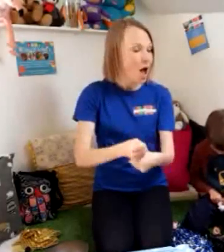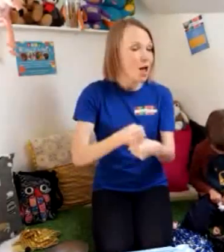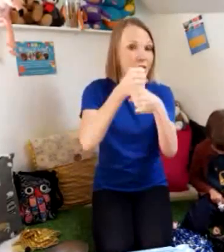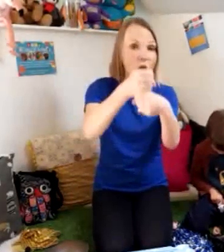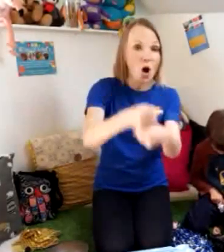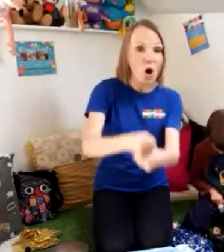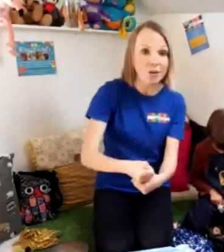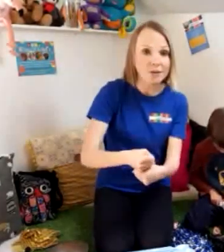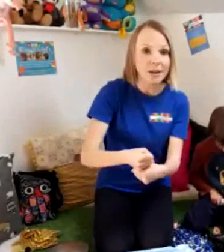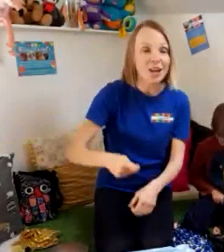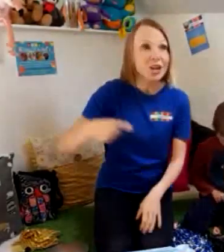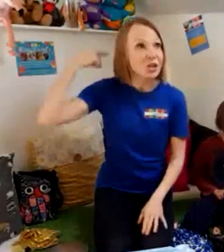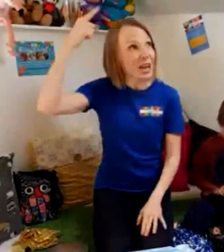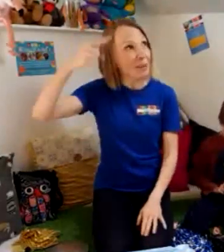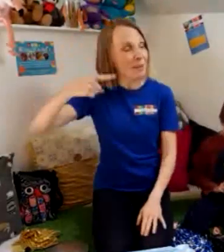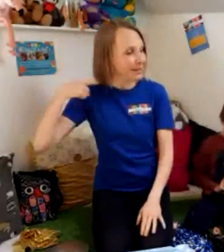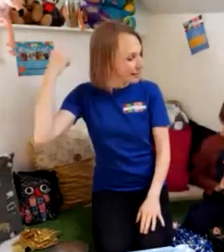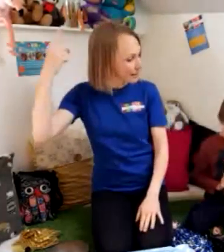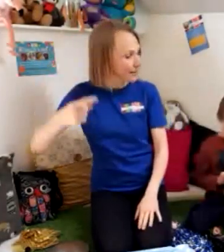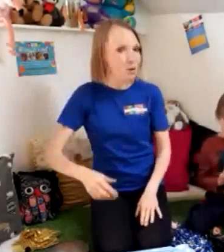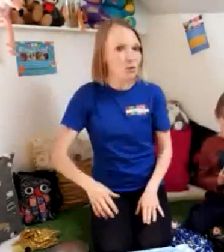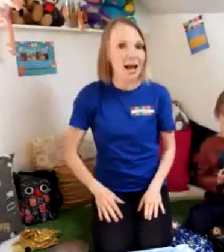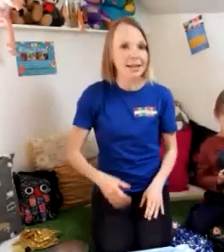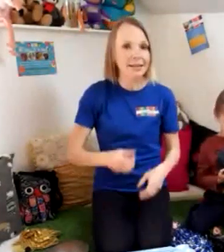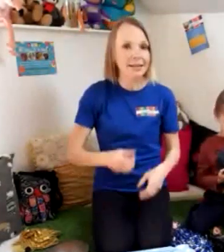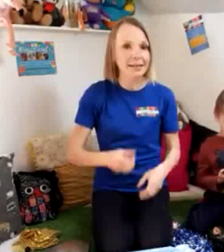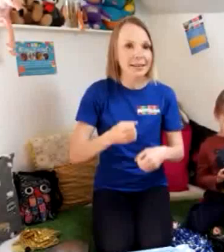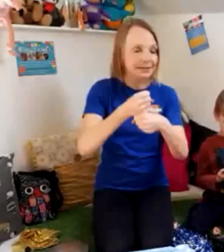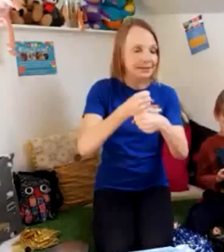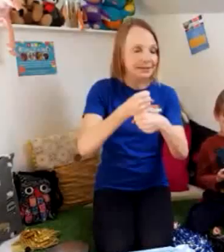The horse, she makes a sound like this.